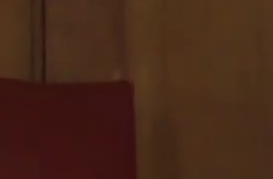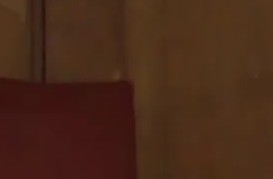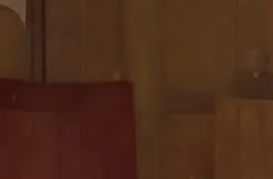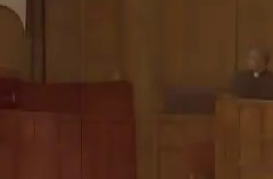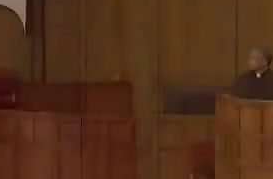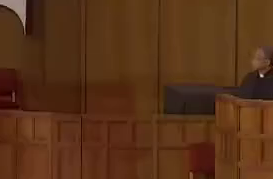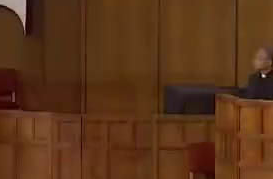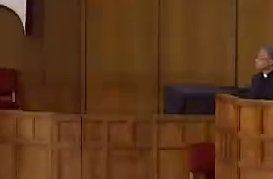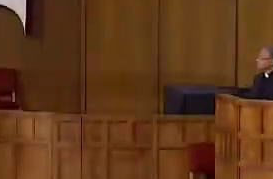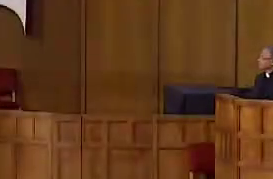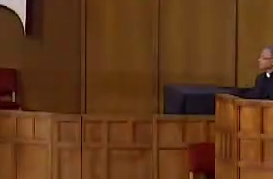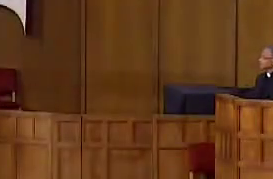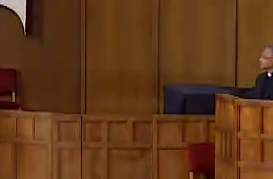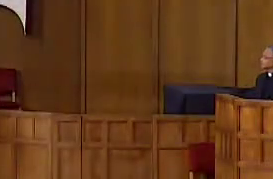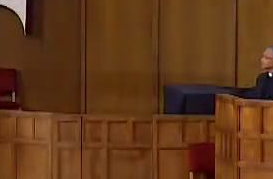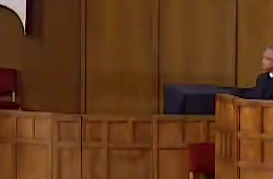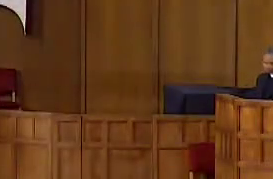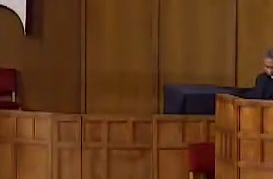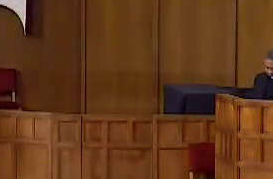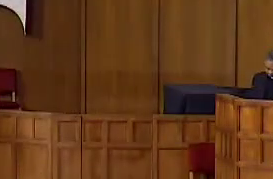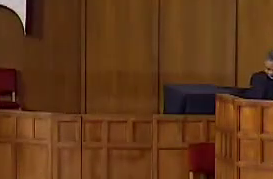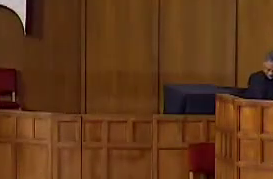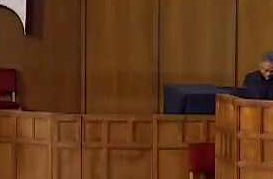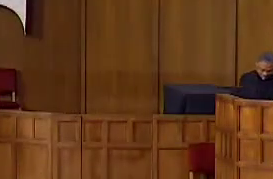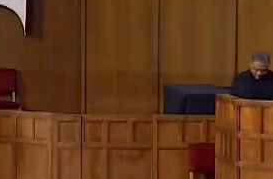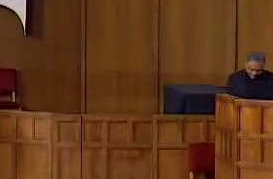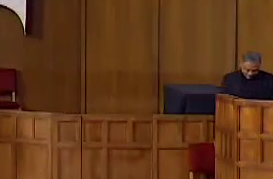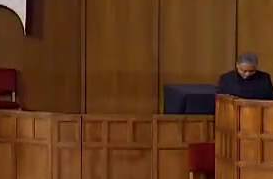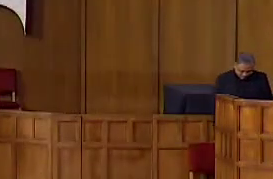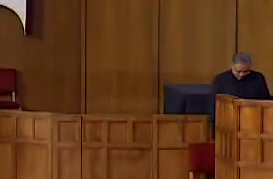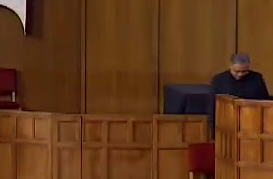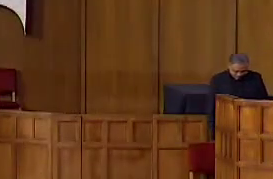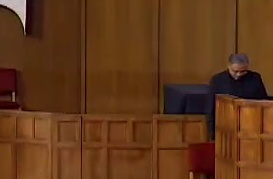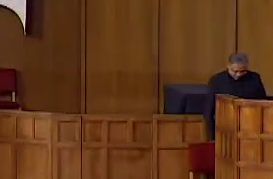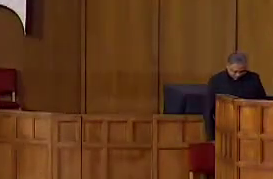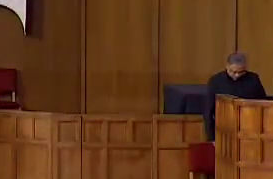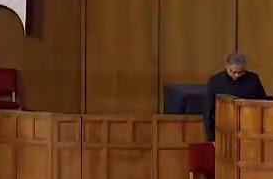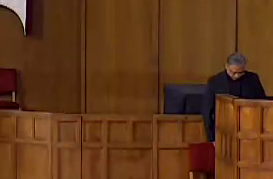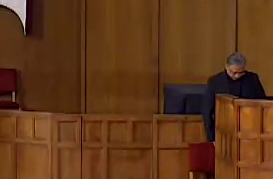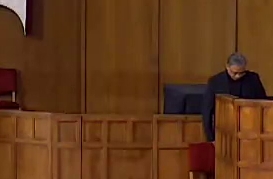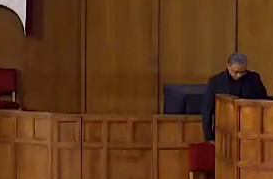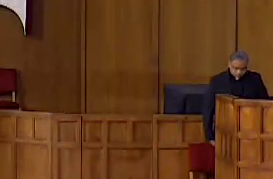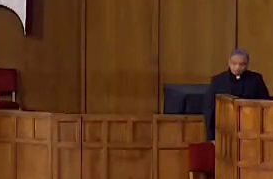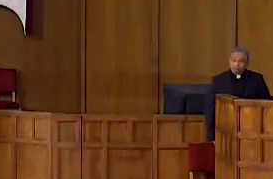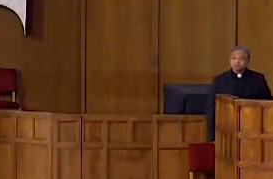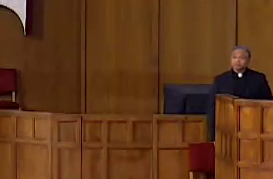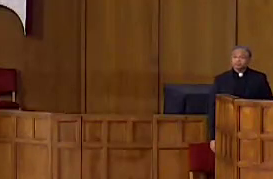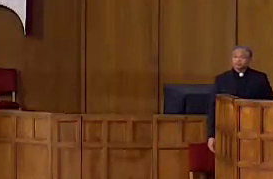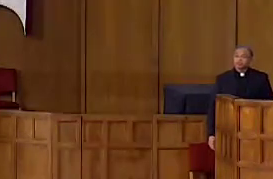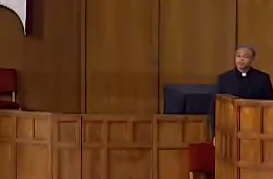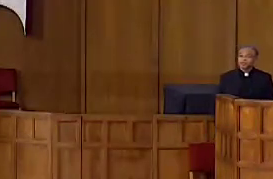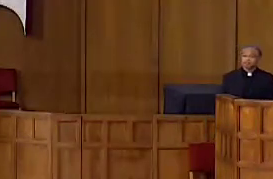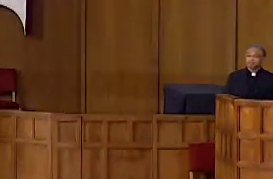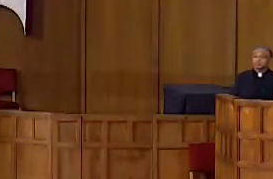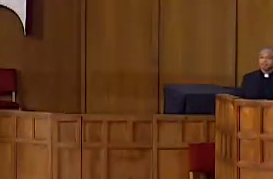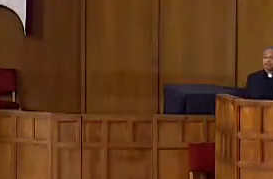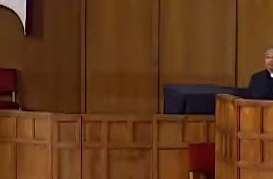Good morning. Our opening hymn is number 467, Trust and Obey. We will sing verses 1, 2, and